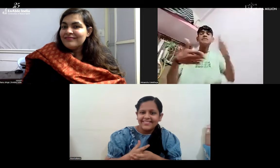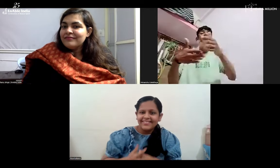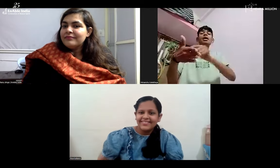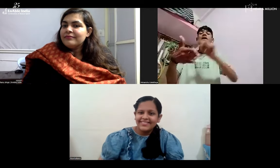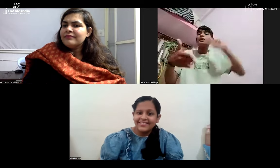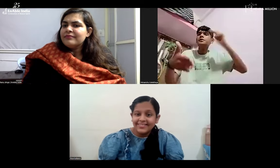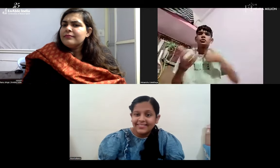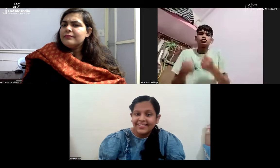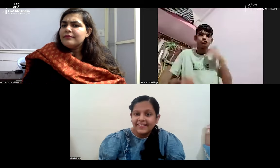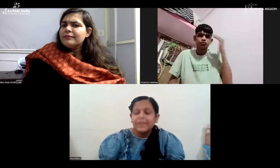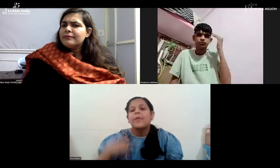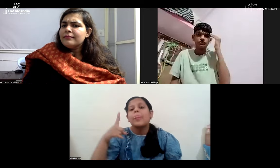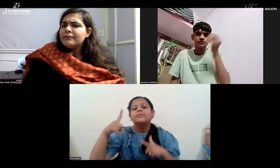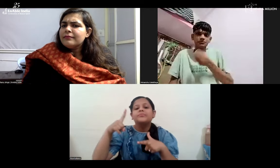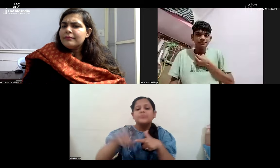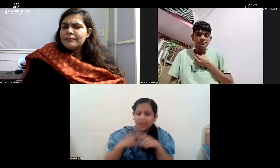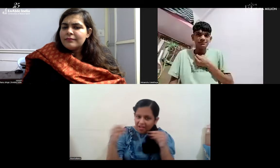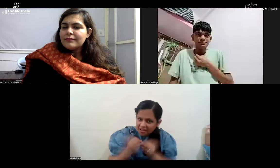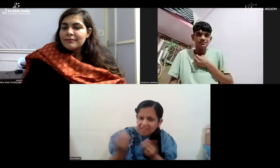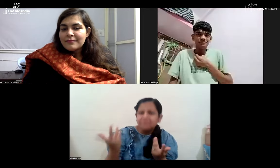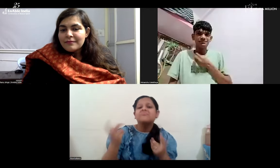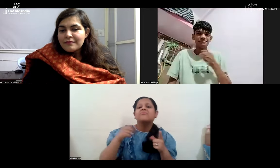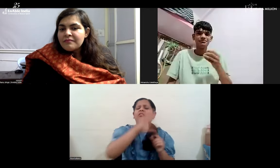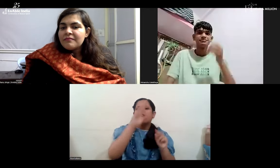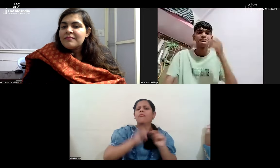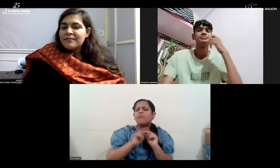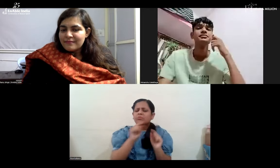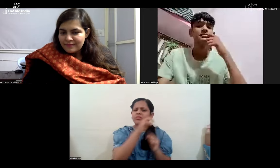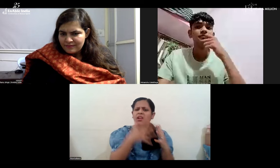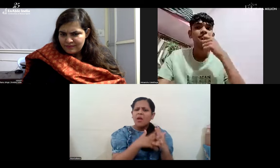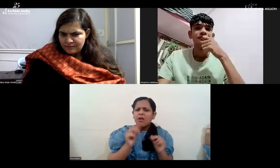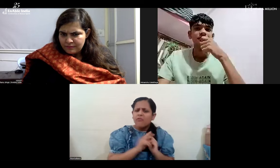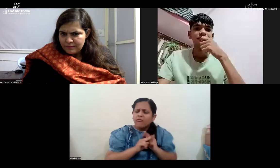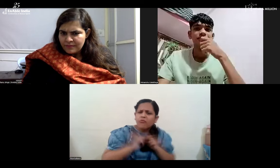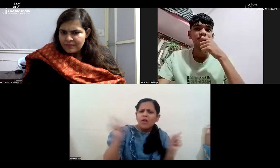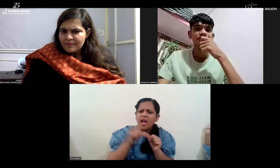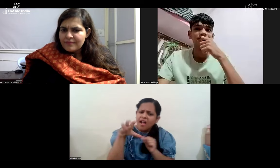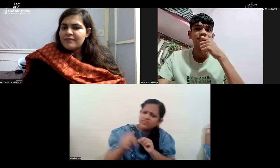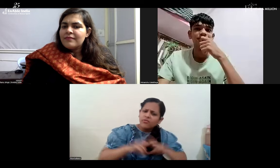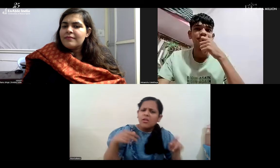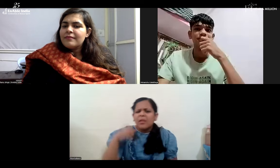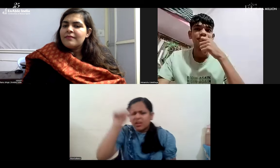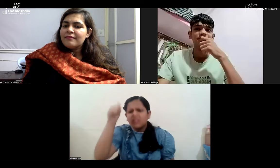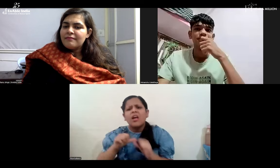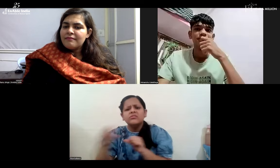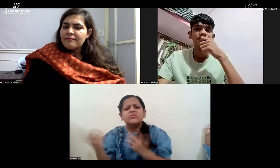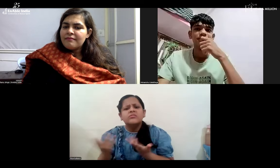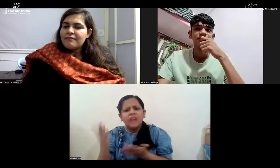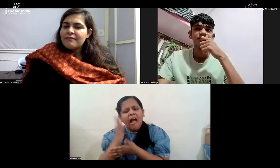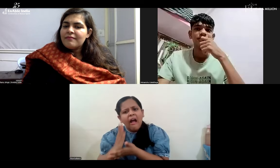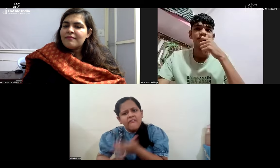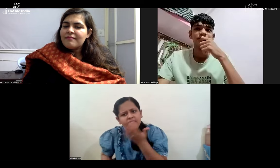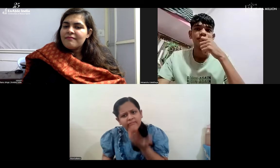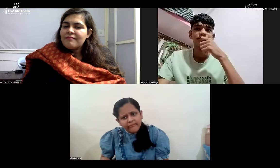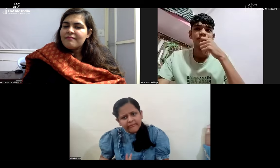want you to keep that in your mind. And if you still, you shouldn't give up. Keep